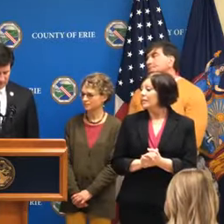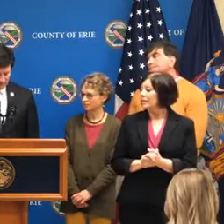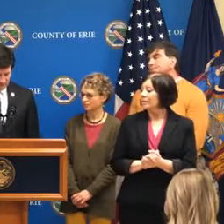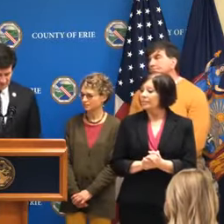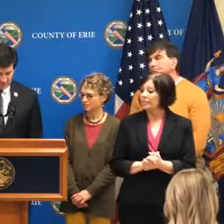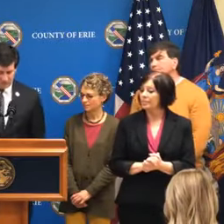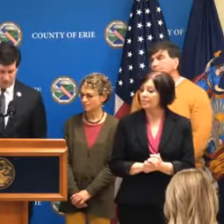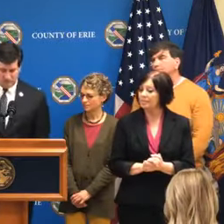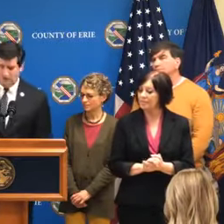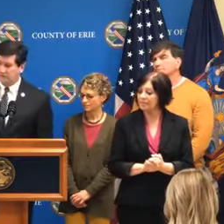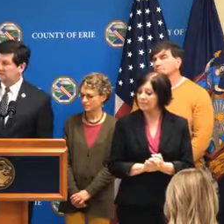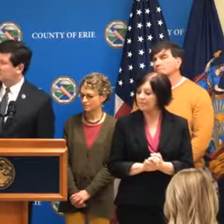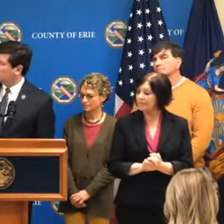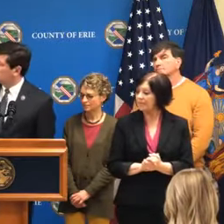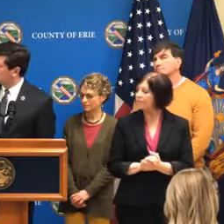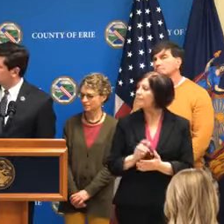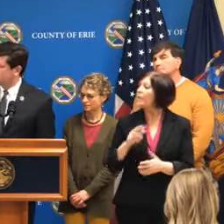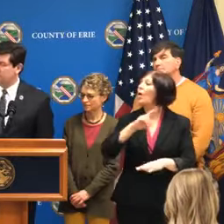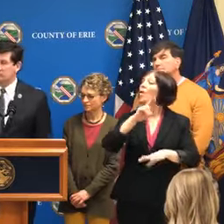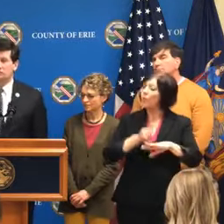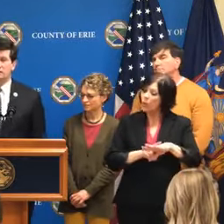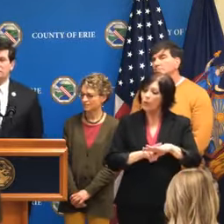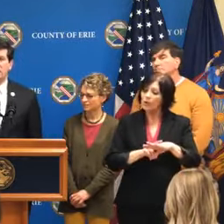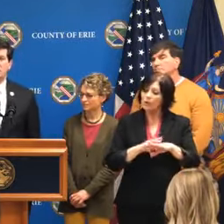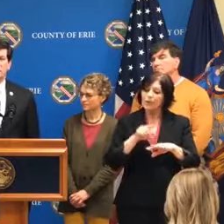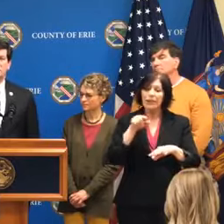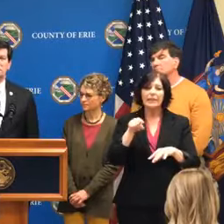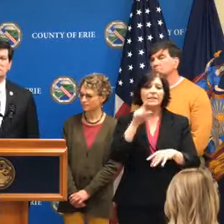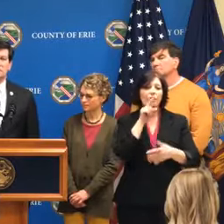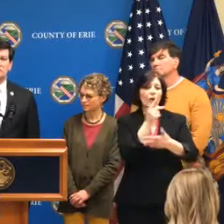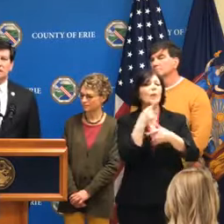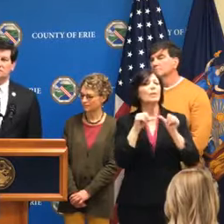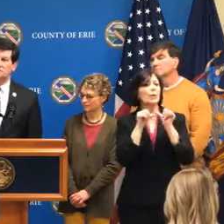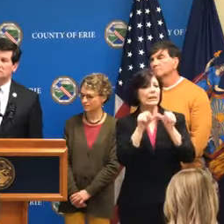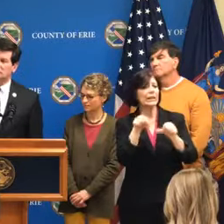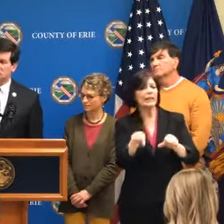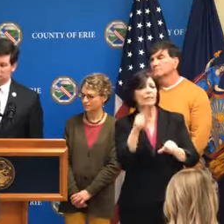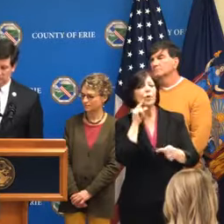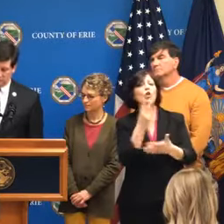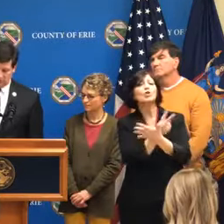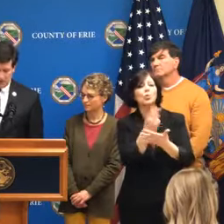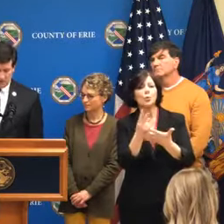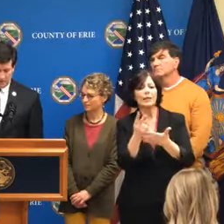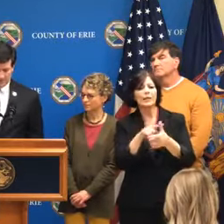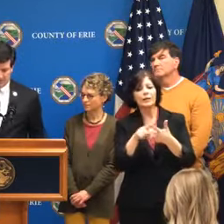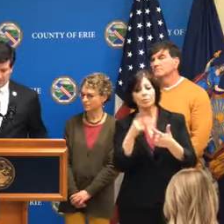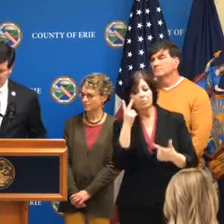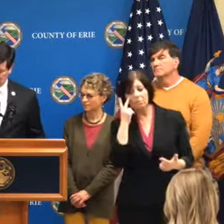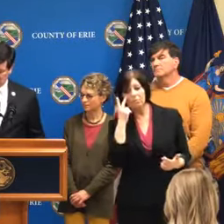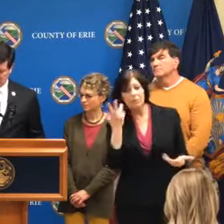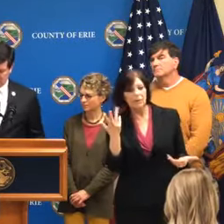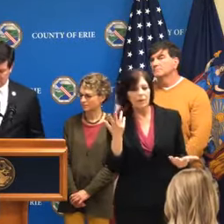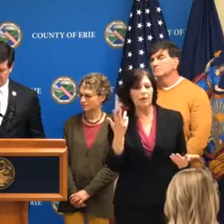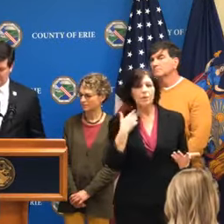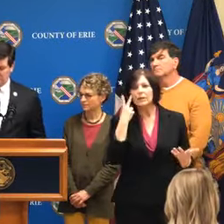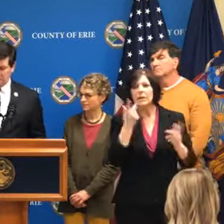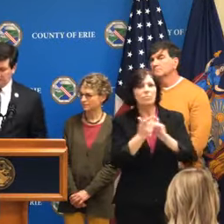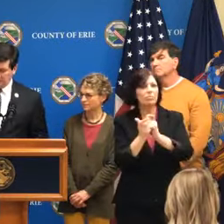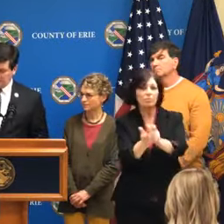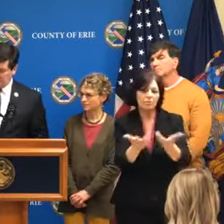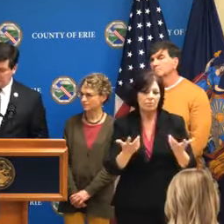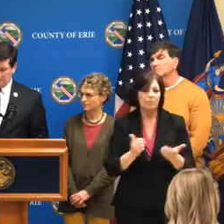could be taken in the future. This, of course, was for a 2-week evaluation, these recommendations, and of course we will update those as